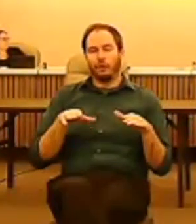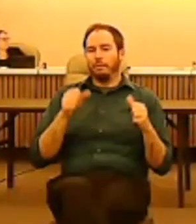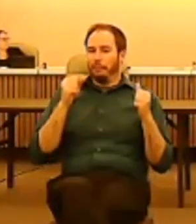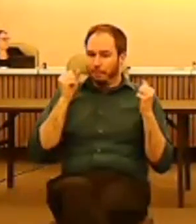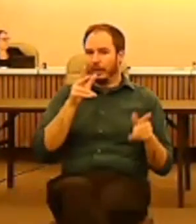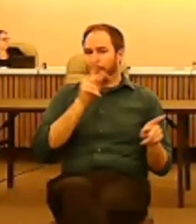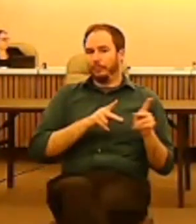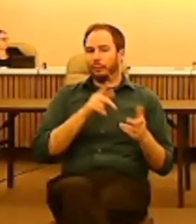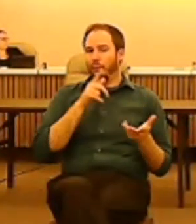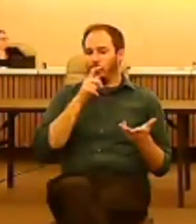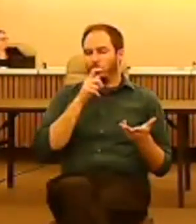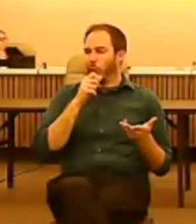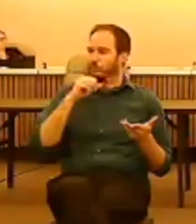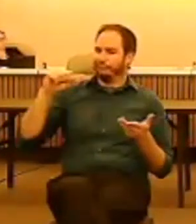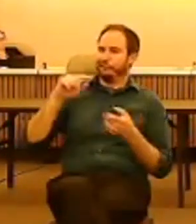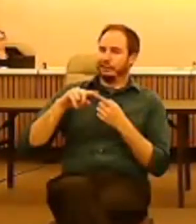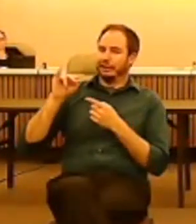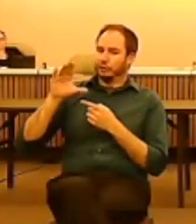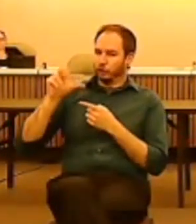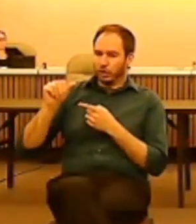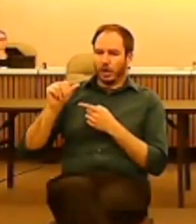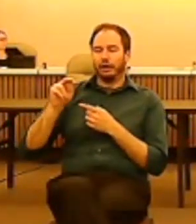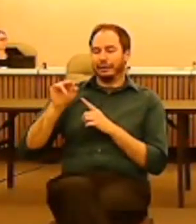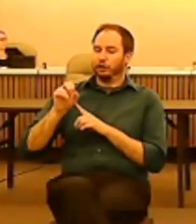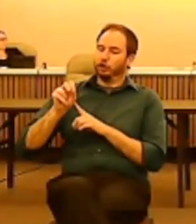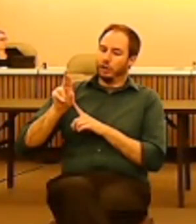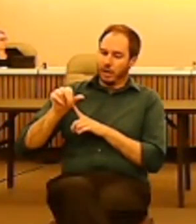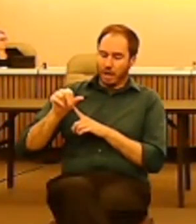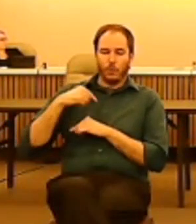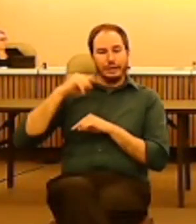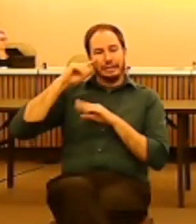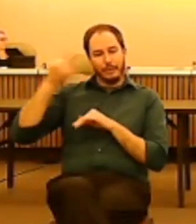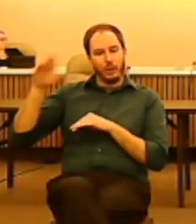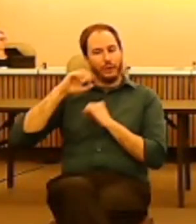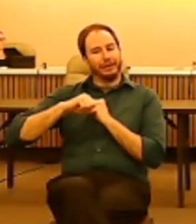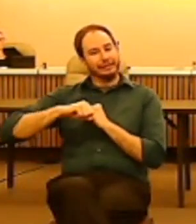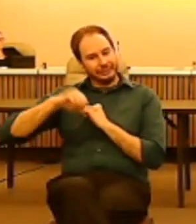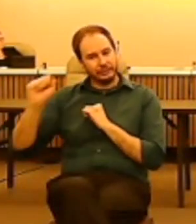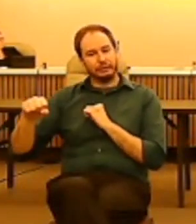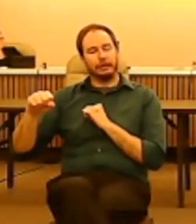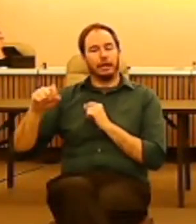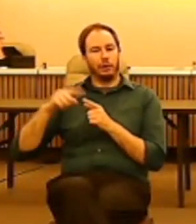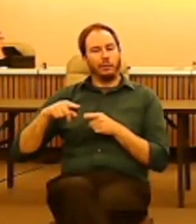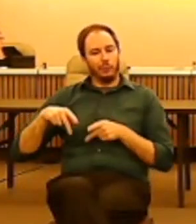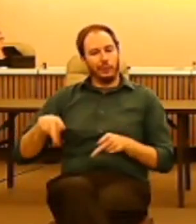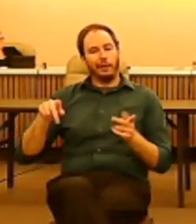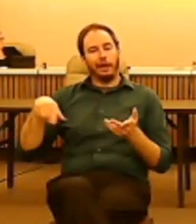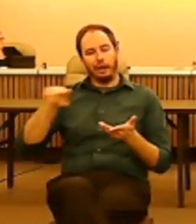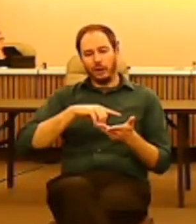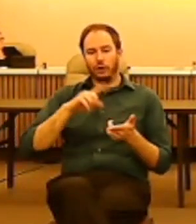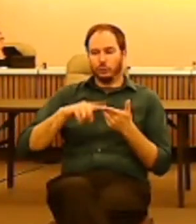who've been pushing back on NYSERDA about exactly. that. I And so agree. they are expecting that they will extend that it can